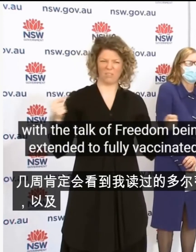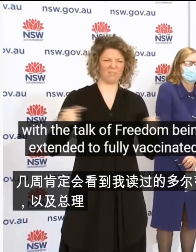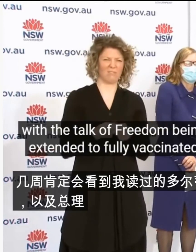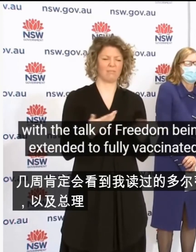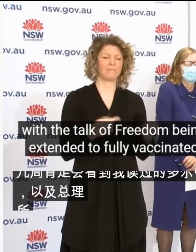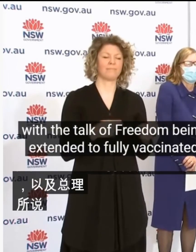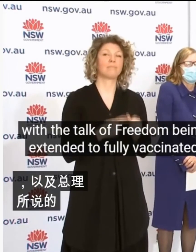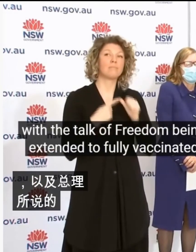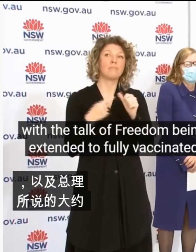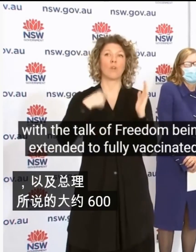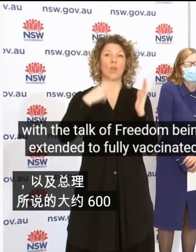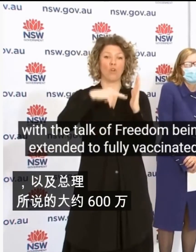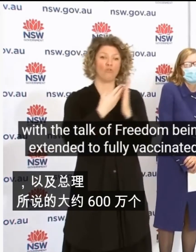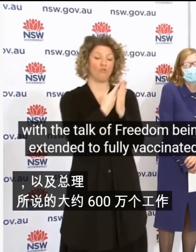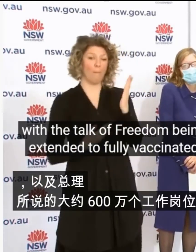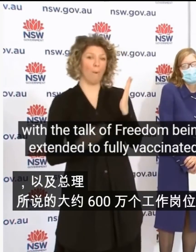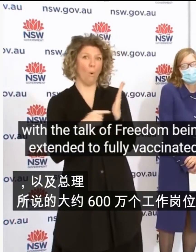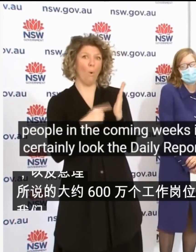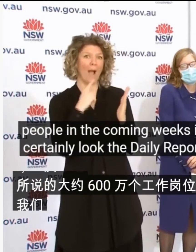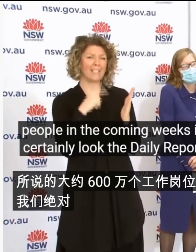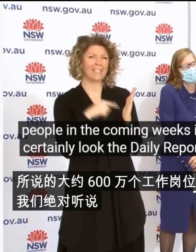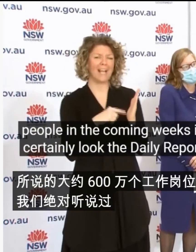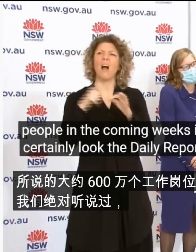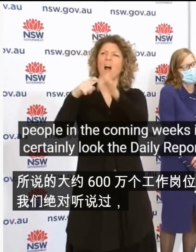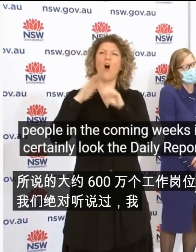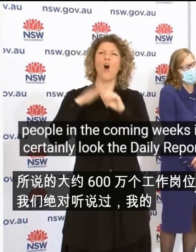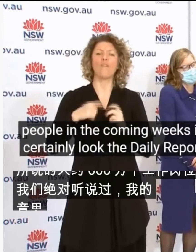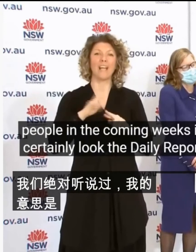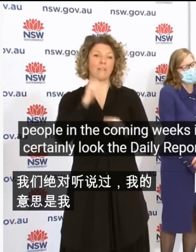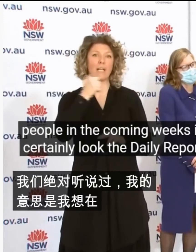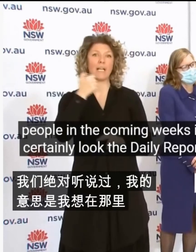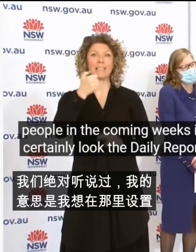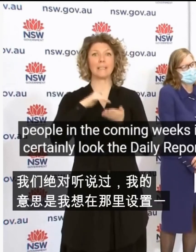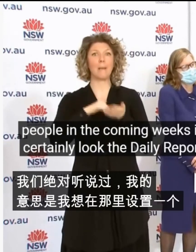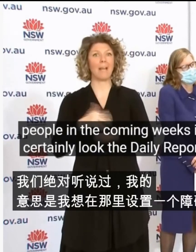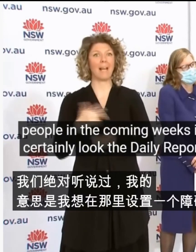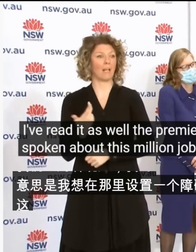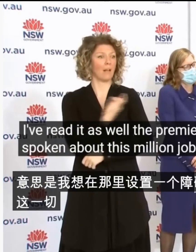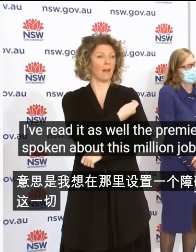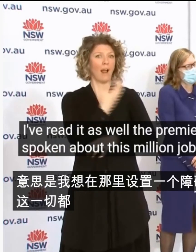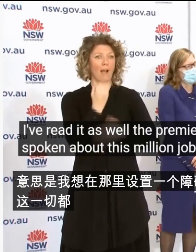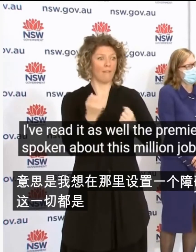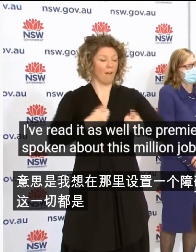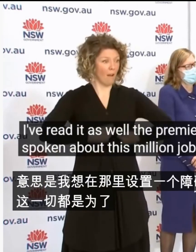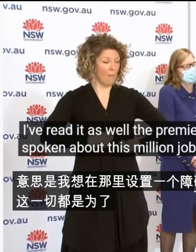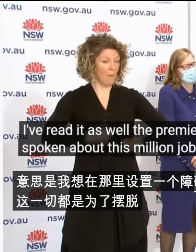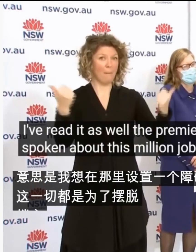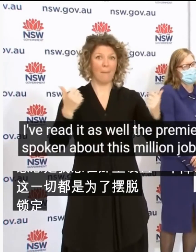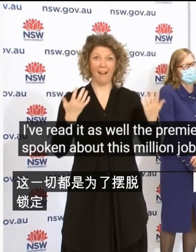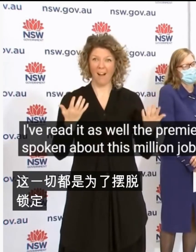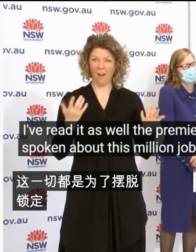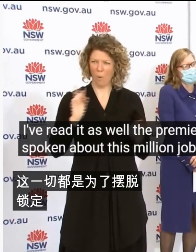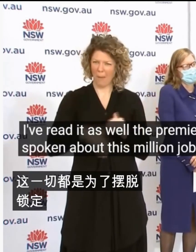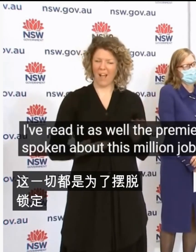read it as well. The Premier's spoken about the 6 million jabs mark that we've been hearing about? Look, absolutely. I mean, I want us out of lockdown. This is all about getting out